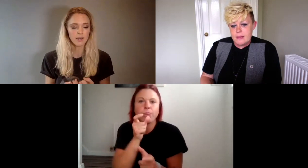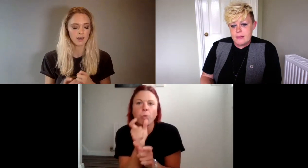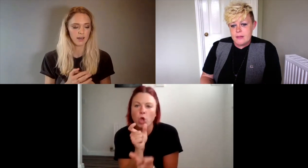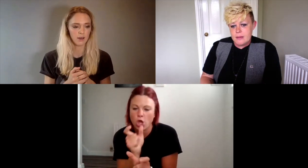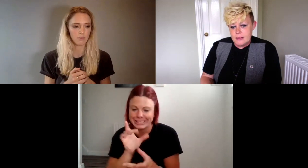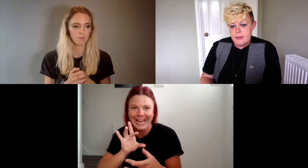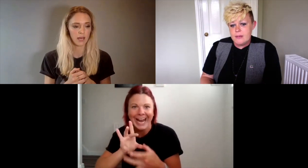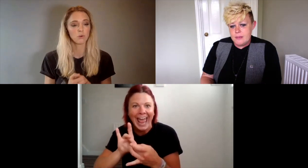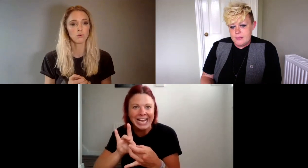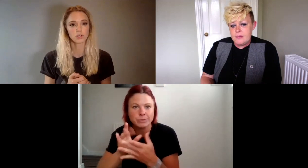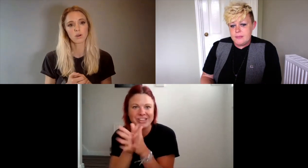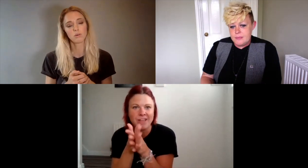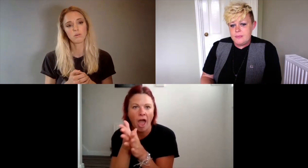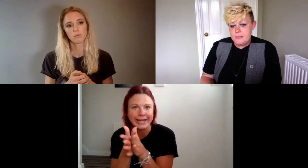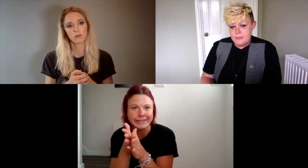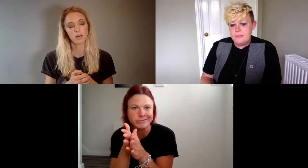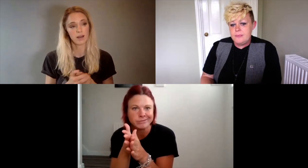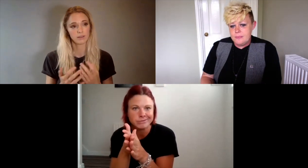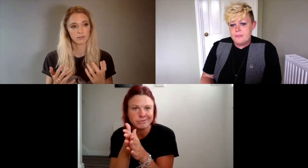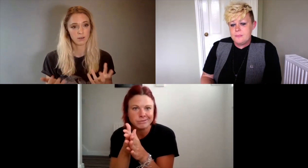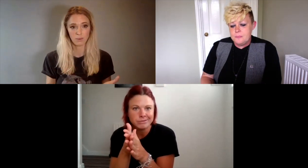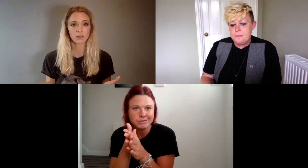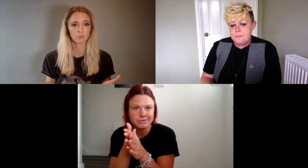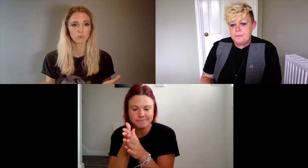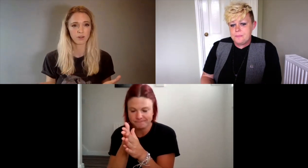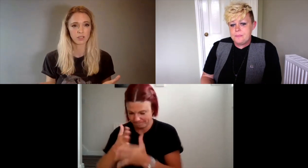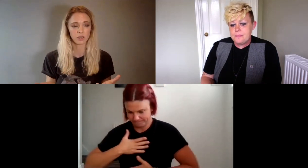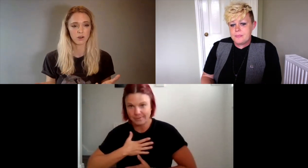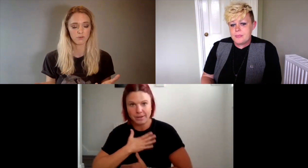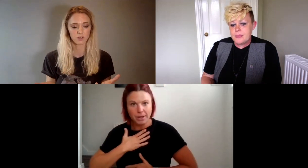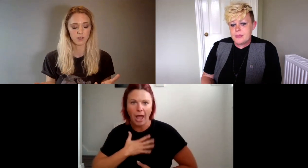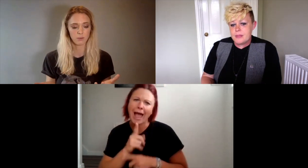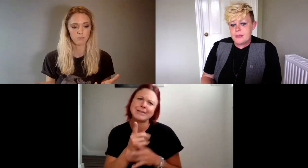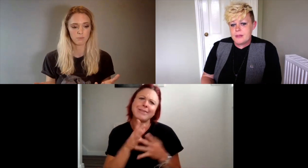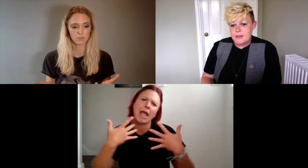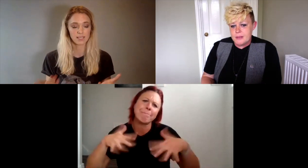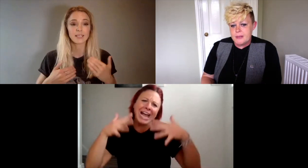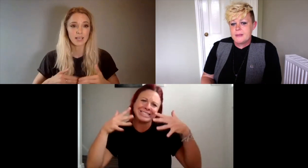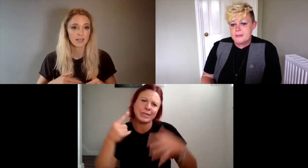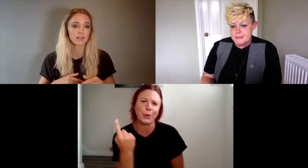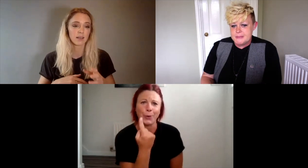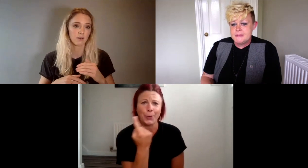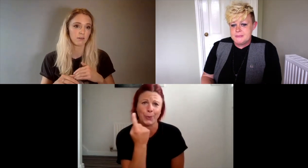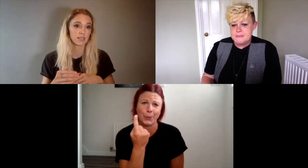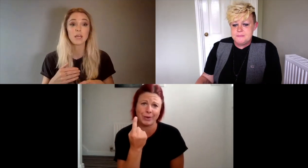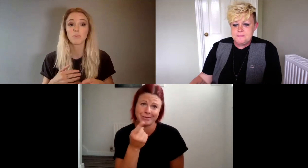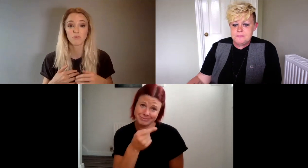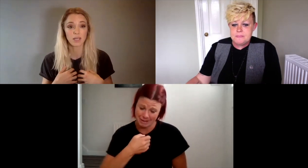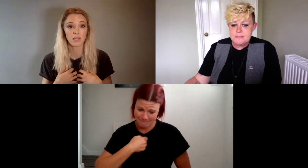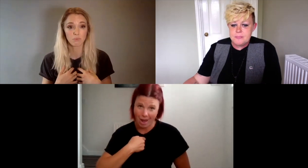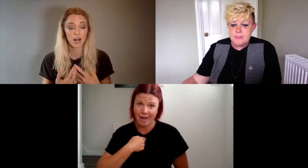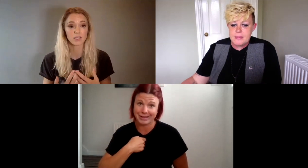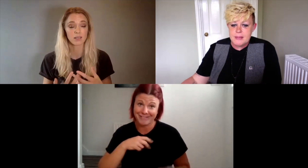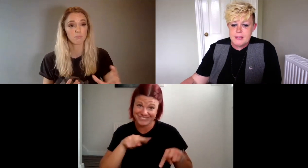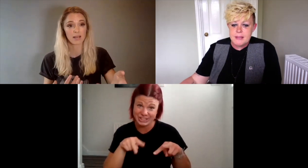saying. And also, I had the amazing privilege of sending a tape of